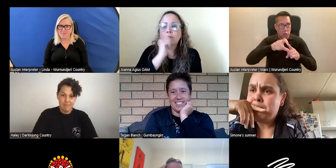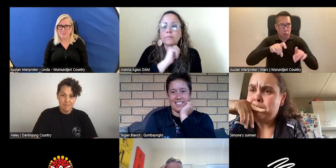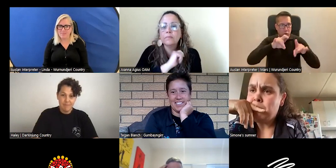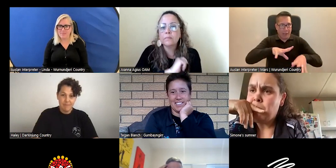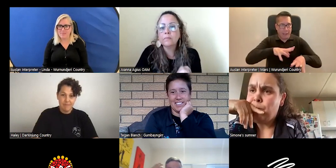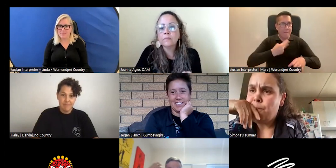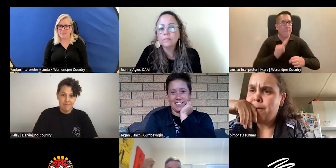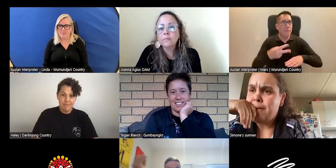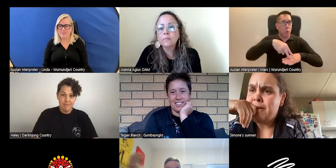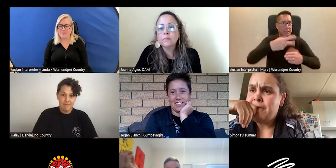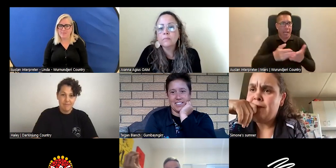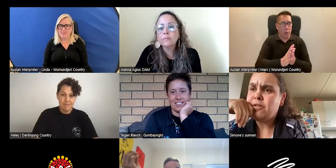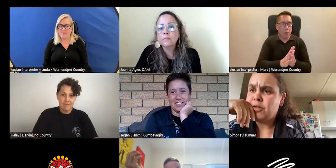is,